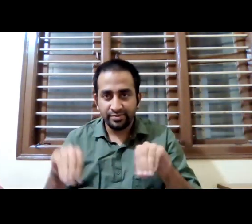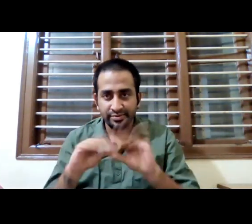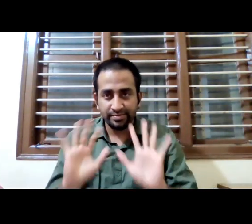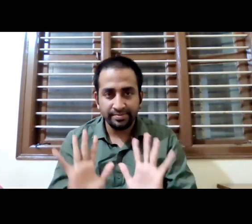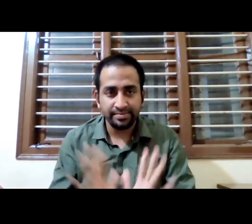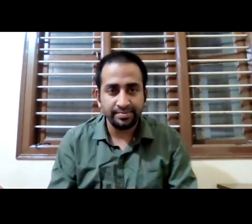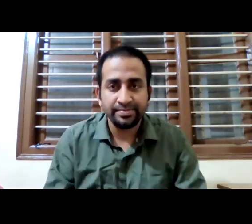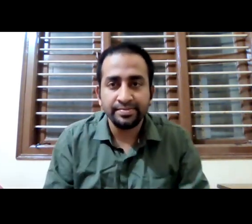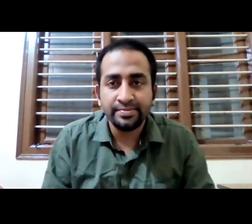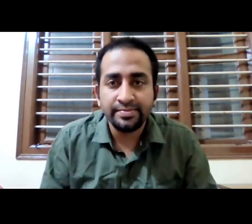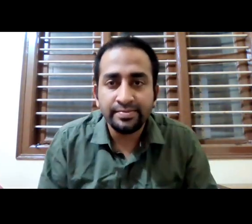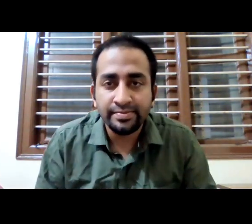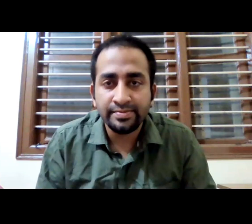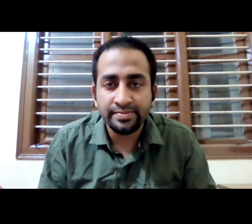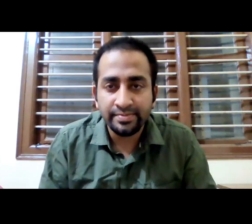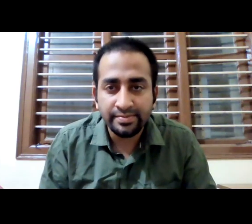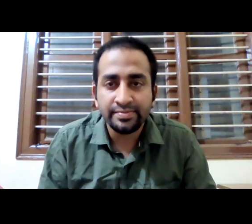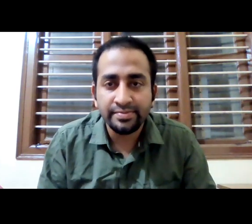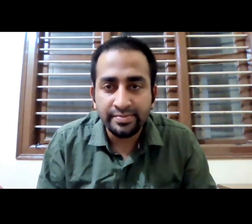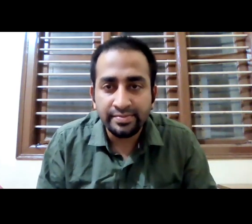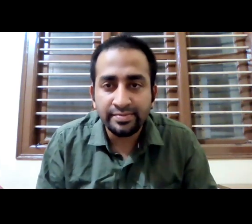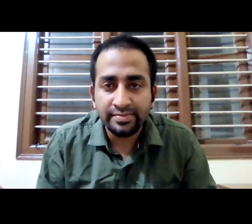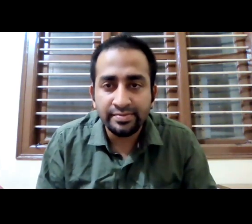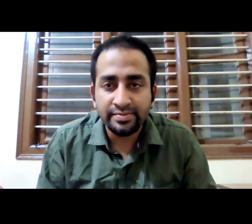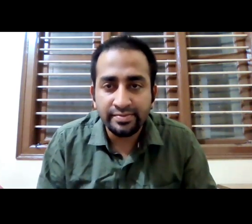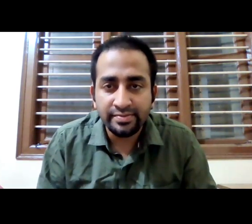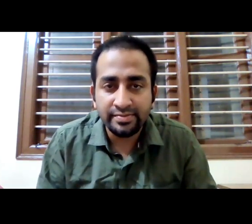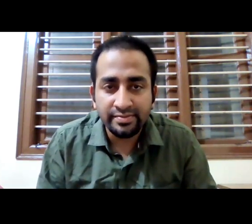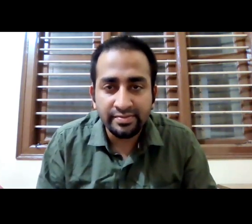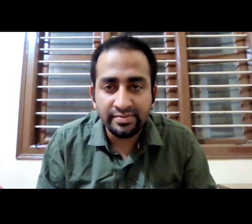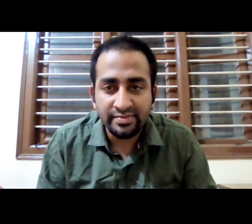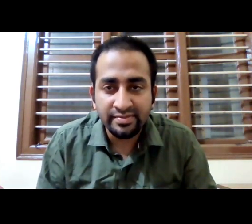Awesome. We have more. We have more coming in. Is it?